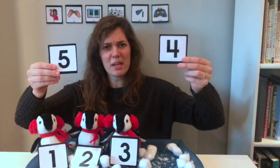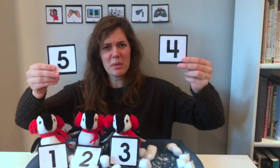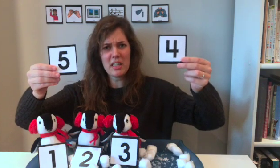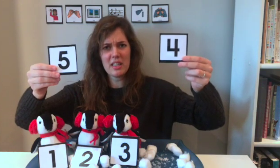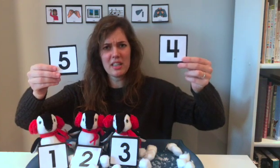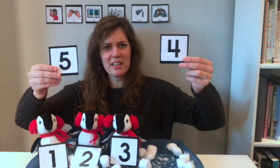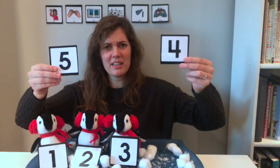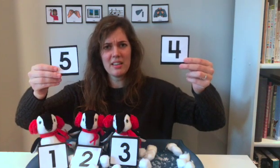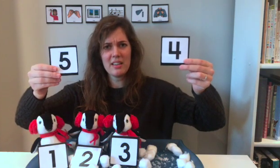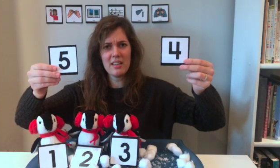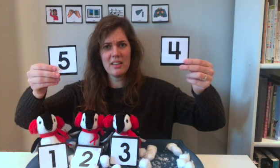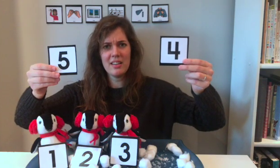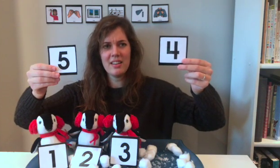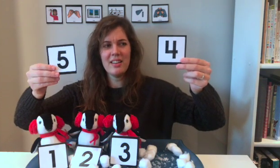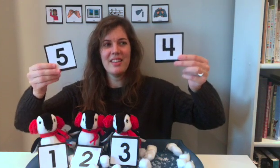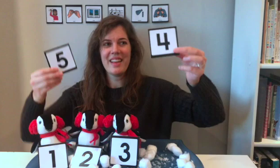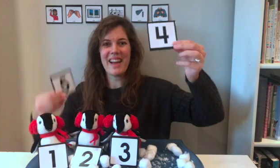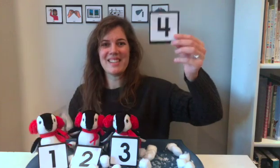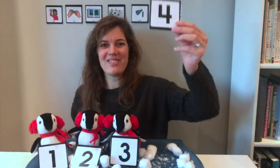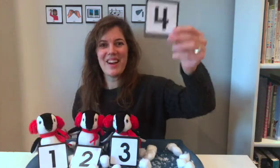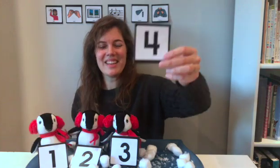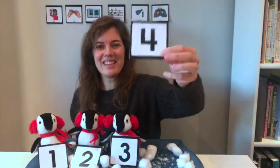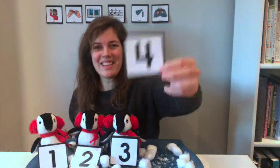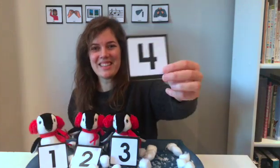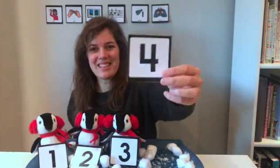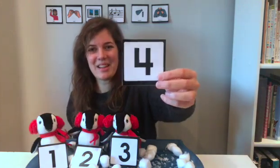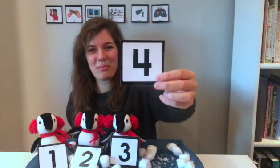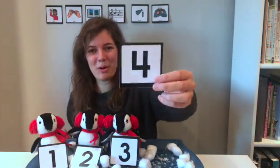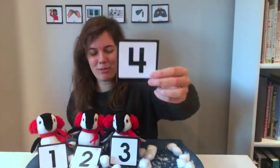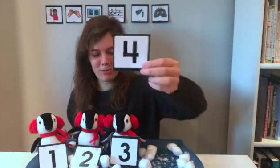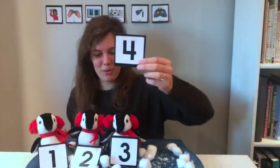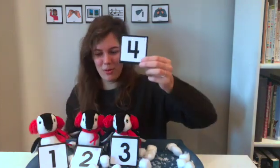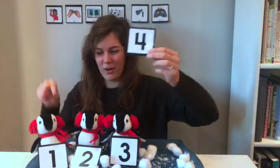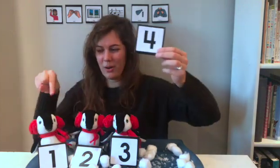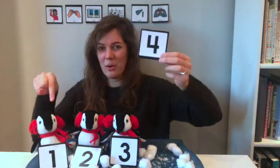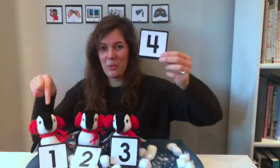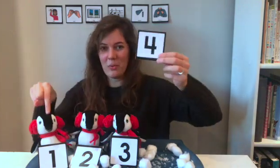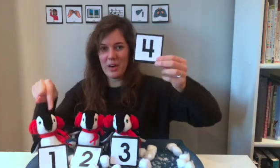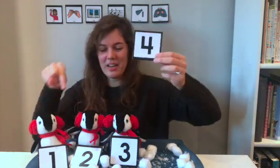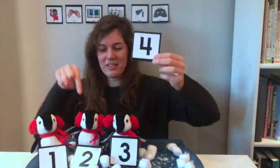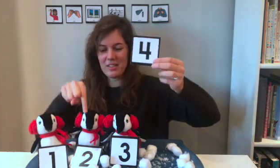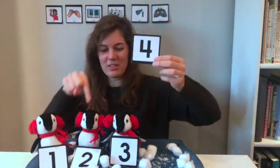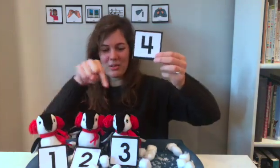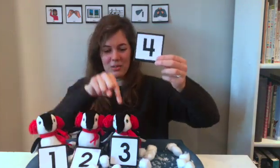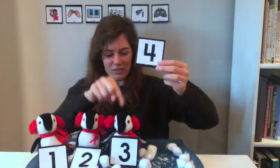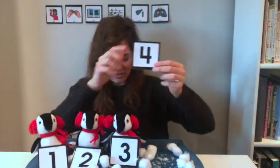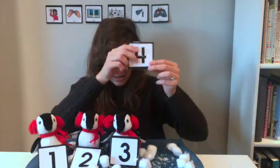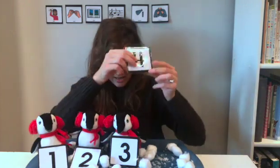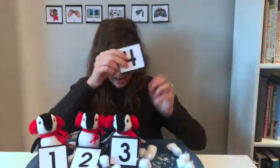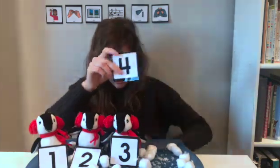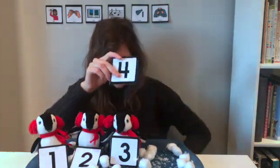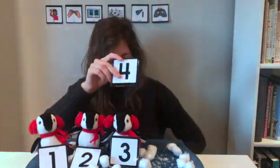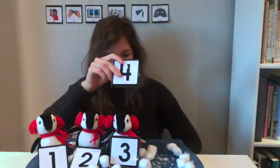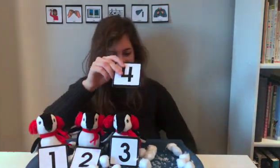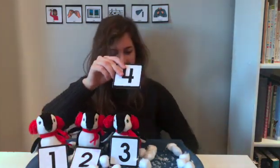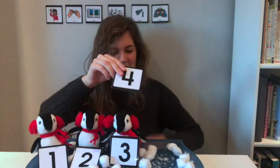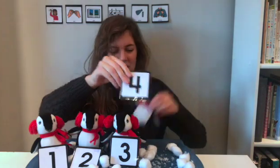me? That's right. This is number four. One, two, three, and